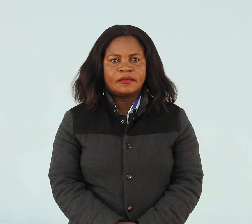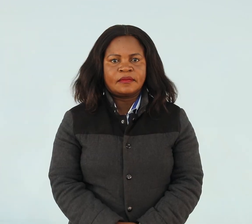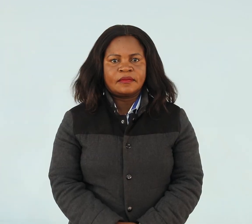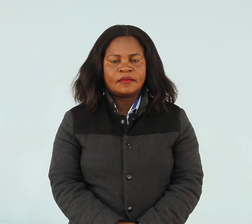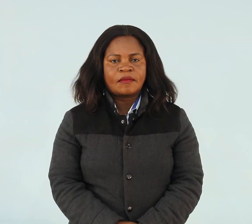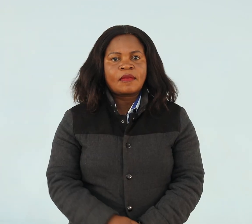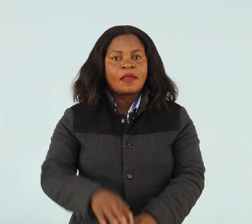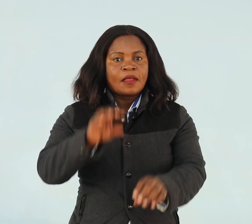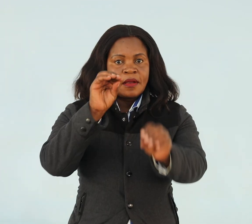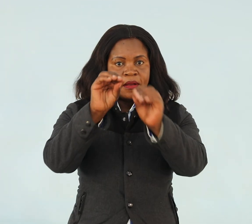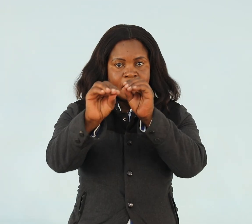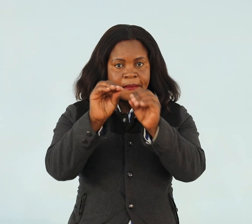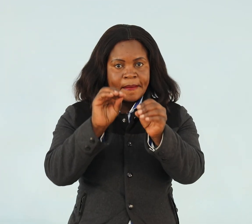Amendment of Article 47.